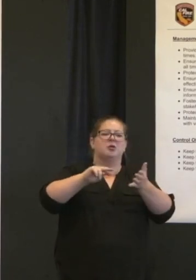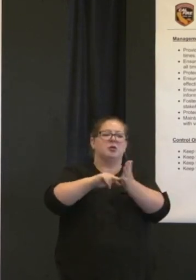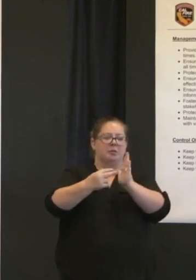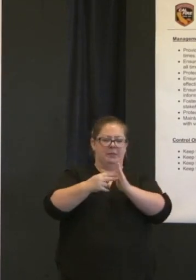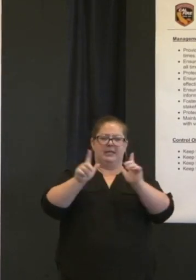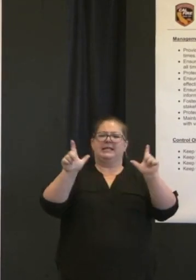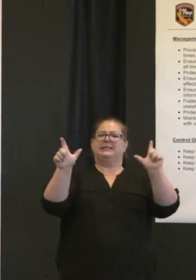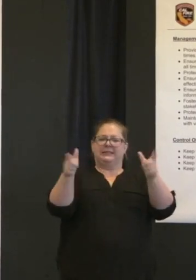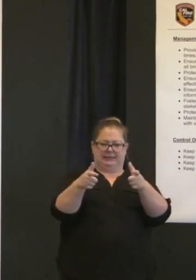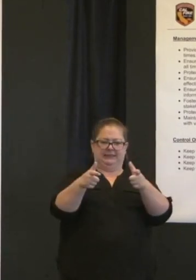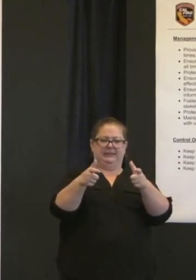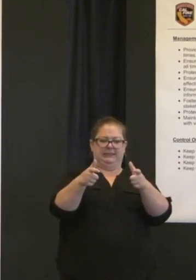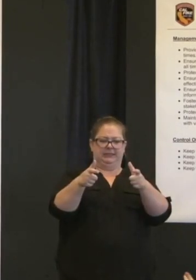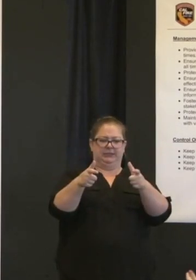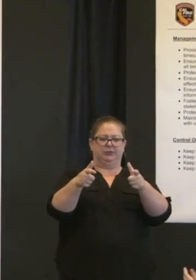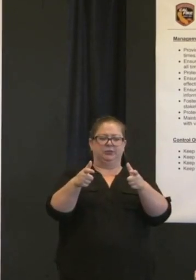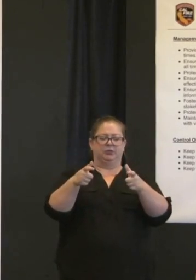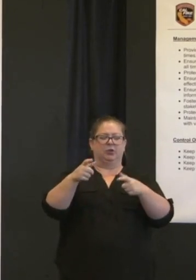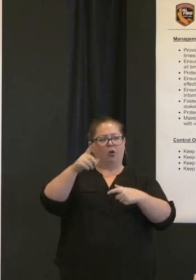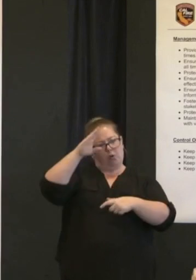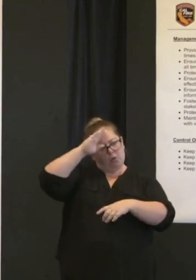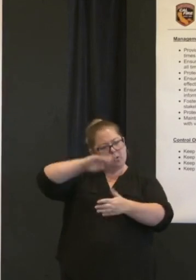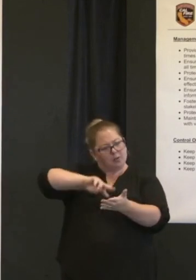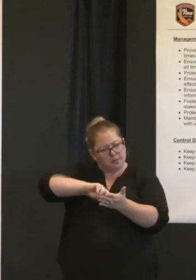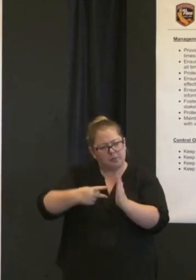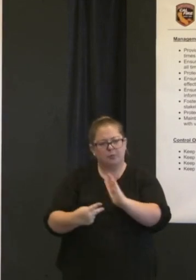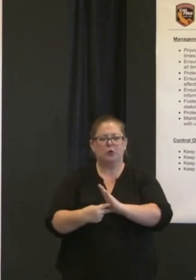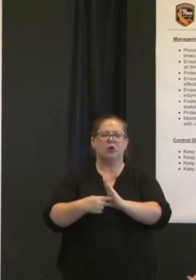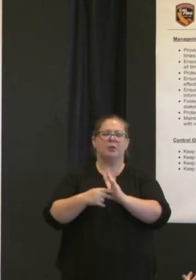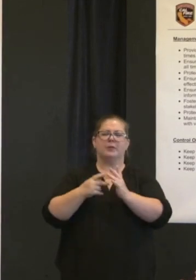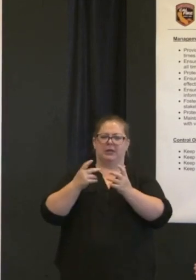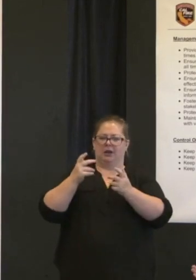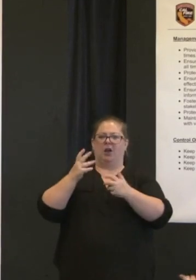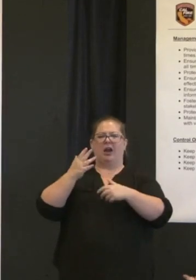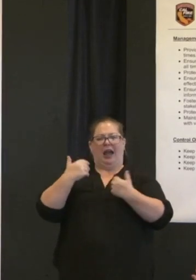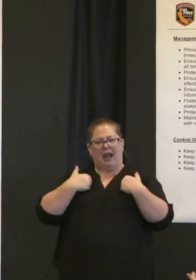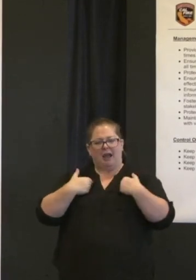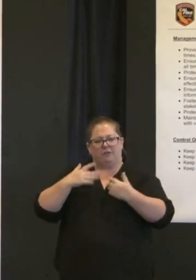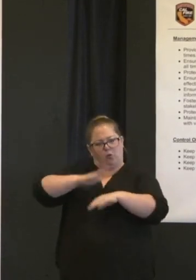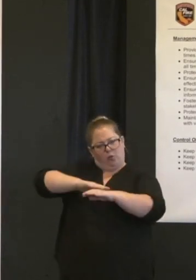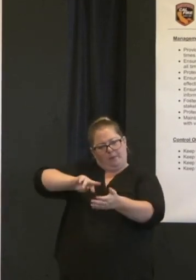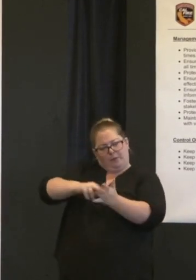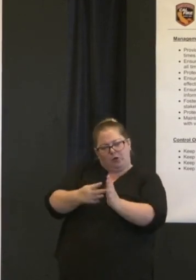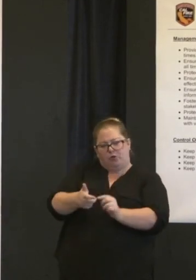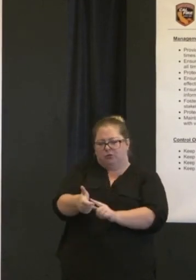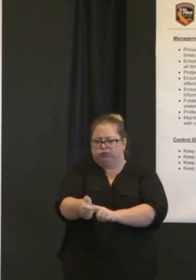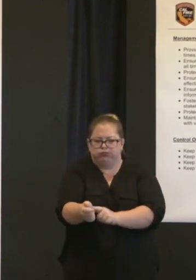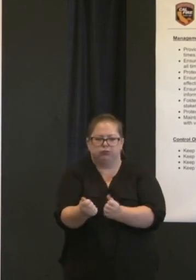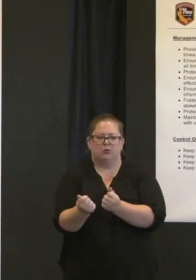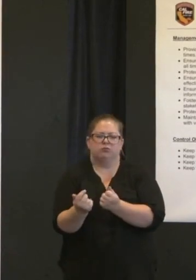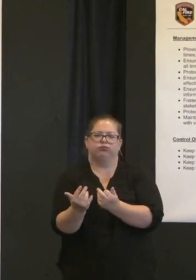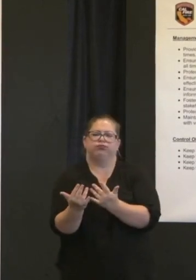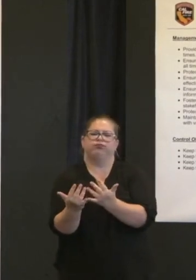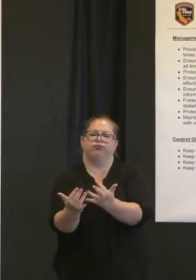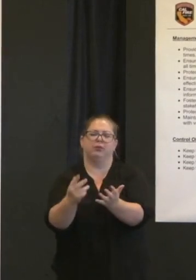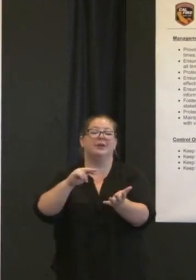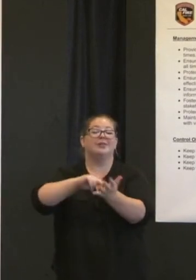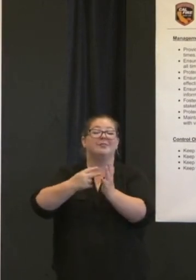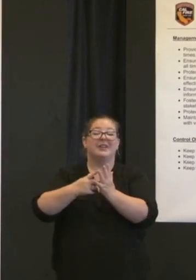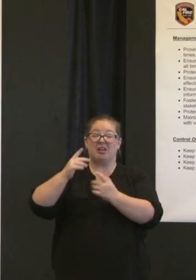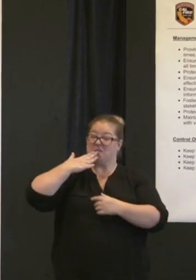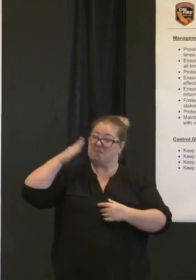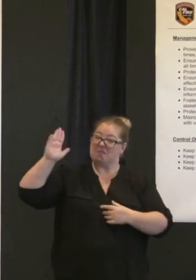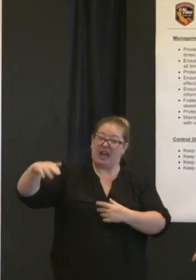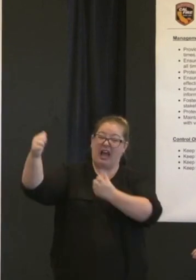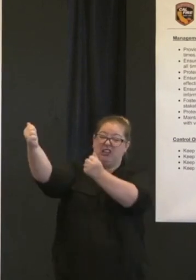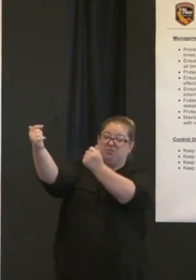off, we create a much safer attack point from a safe dozer line. Our firefighters are in the midst of that. That